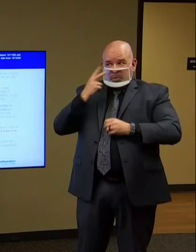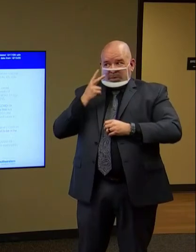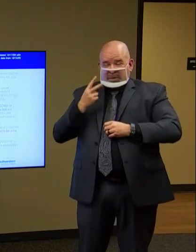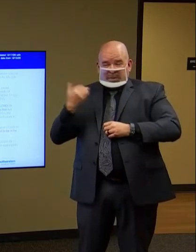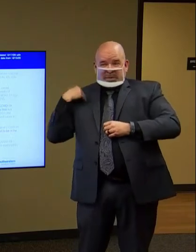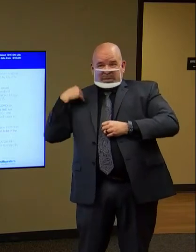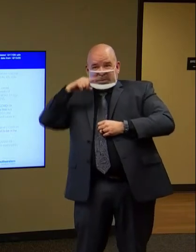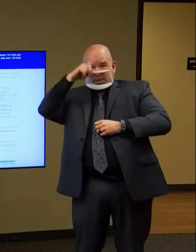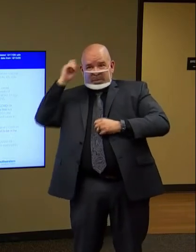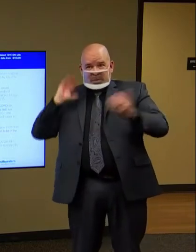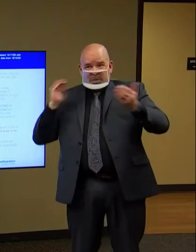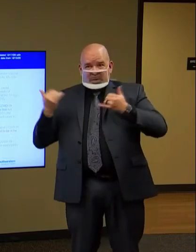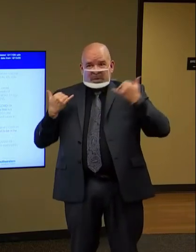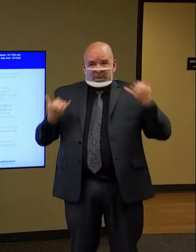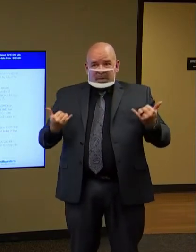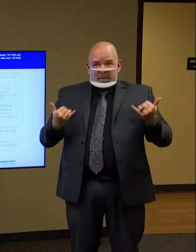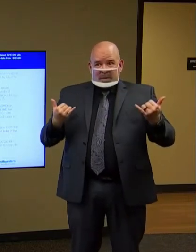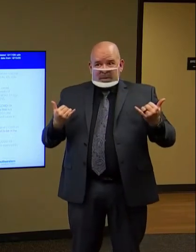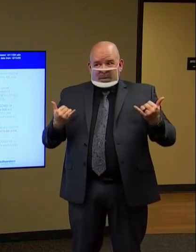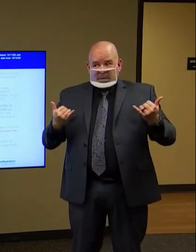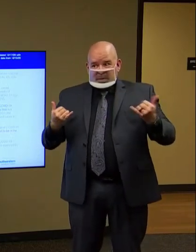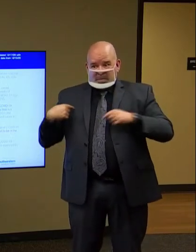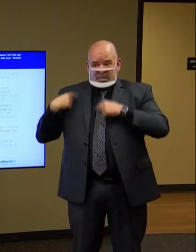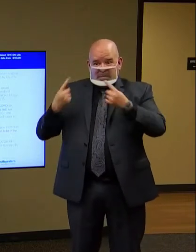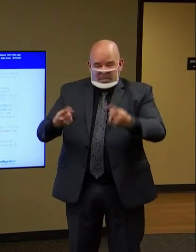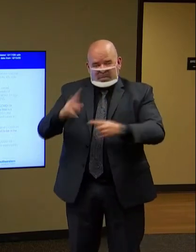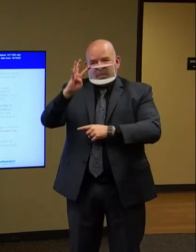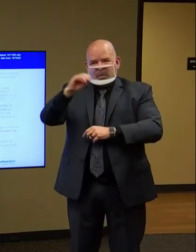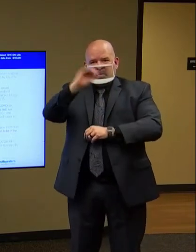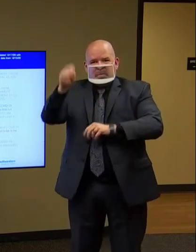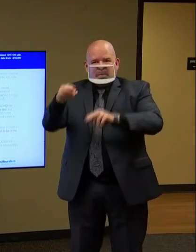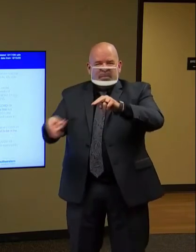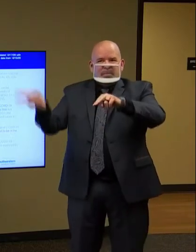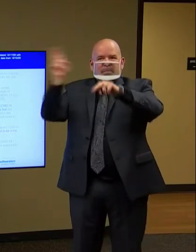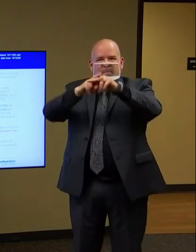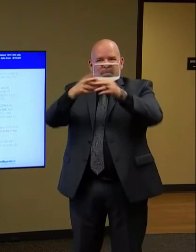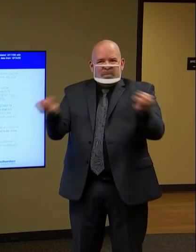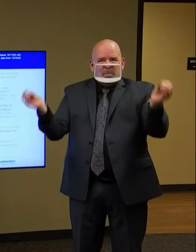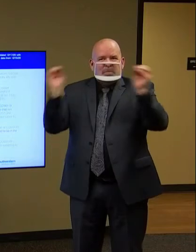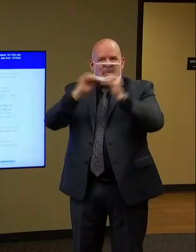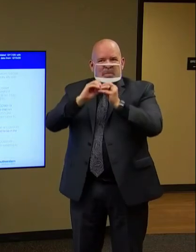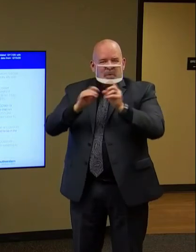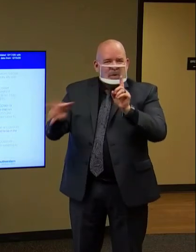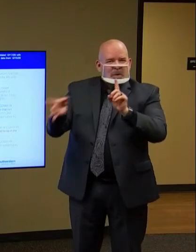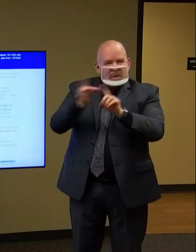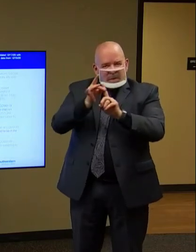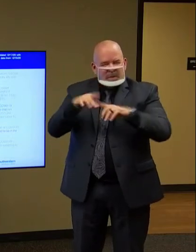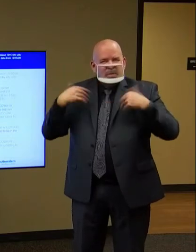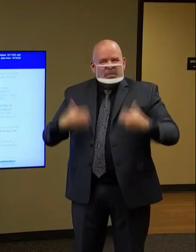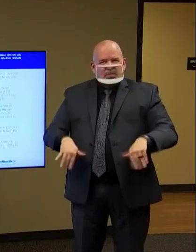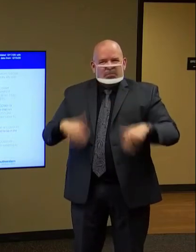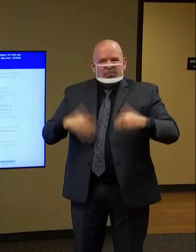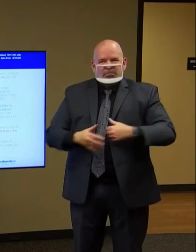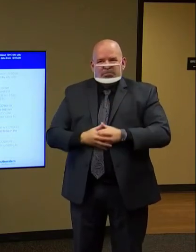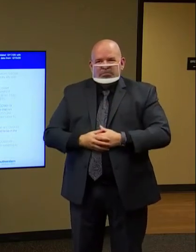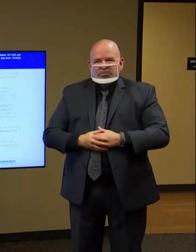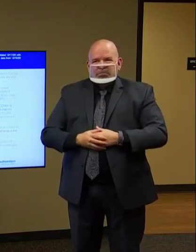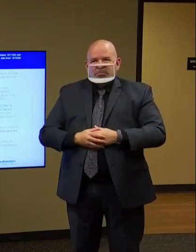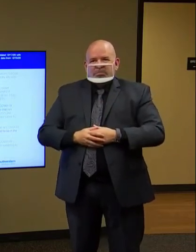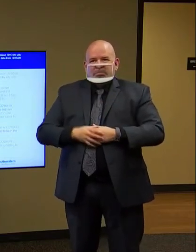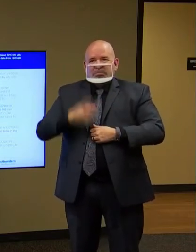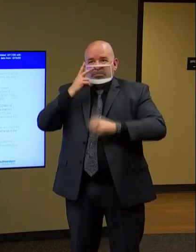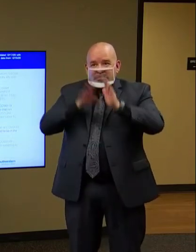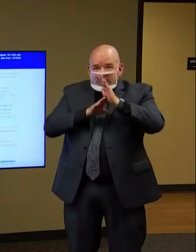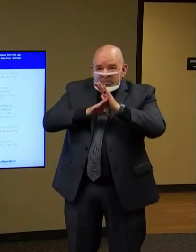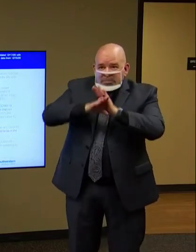As you can see, and we must recognize that the numbers are going against us once again, so we must tighten up our behavior to get through this